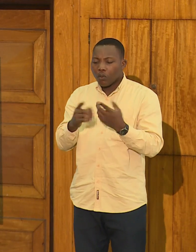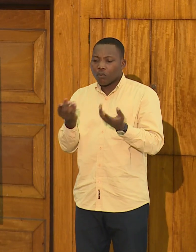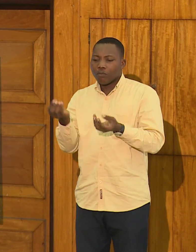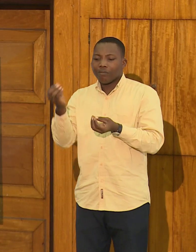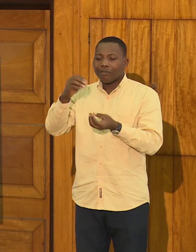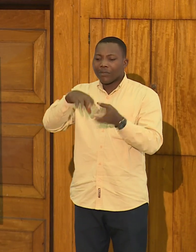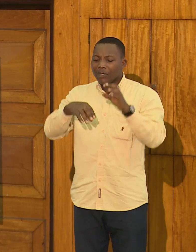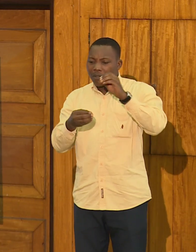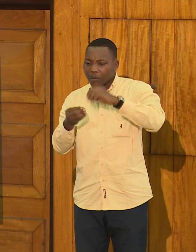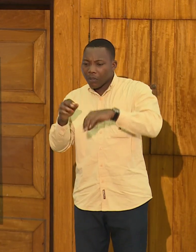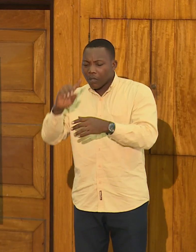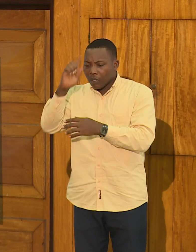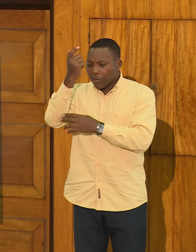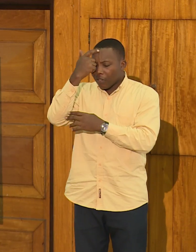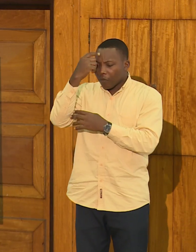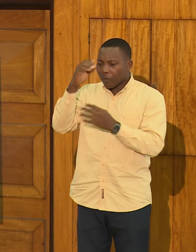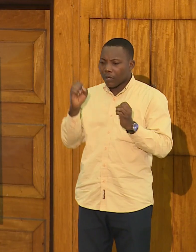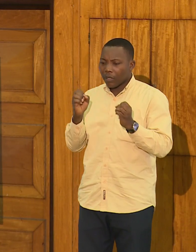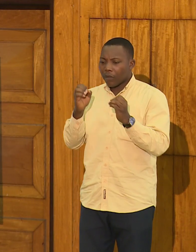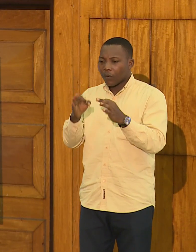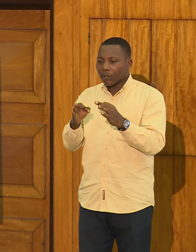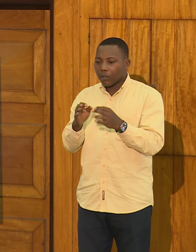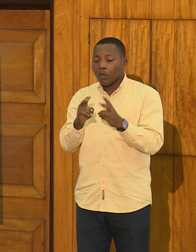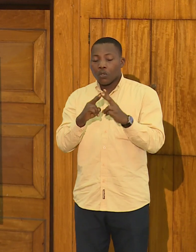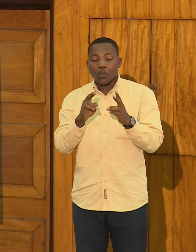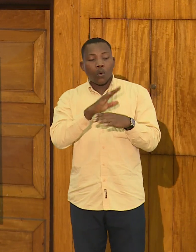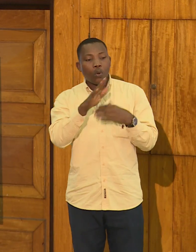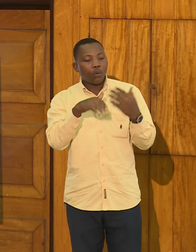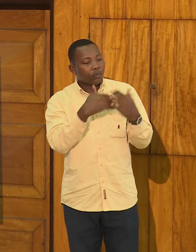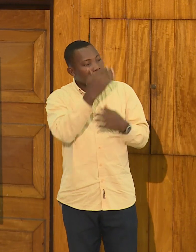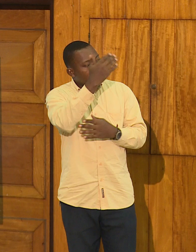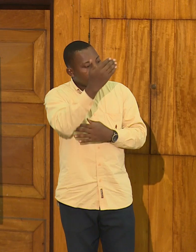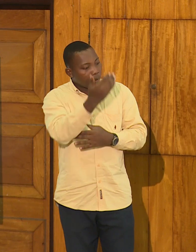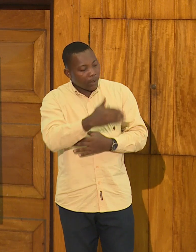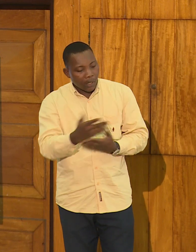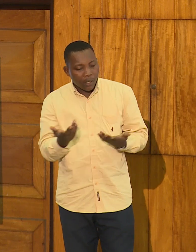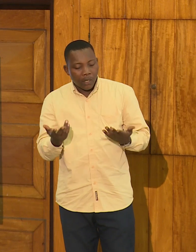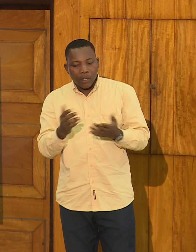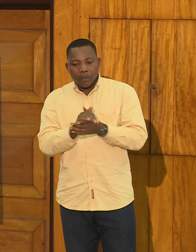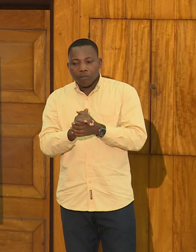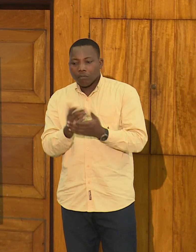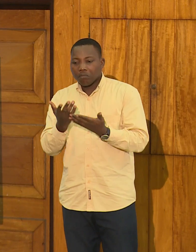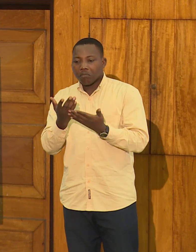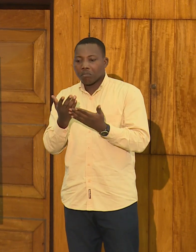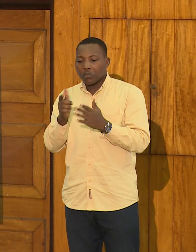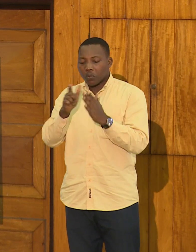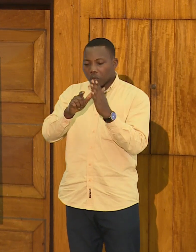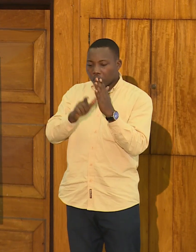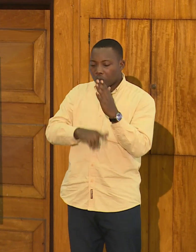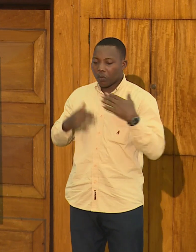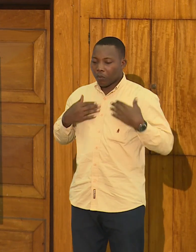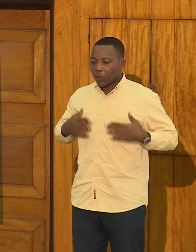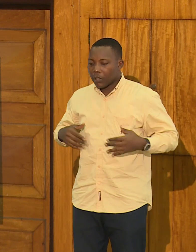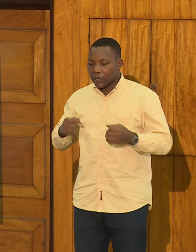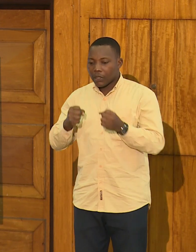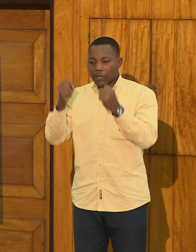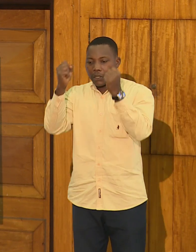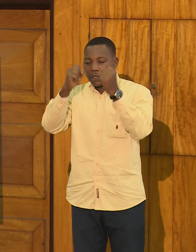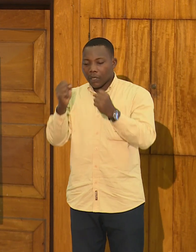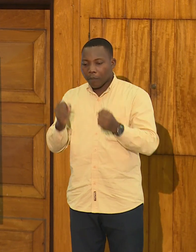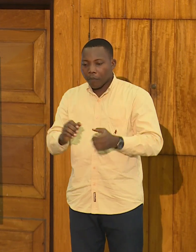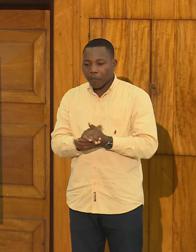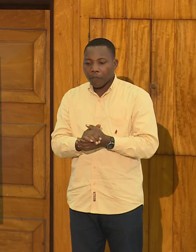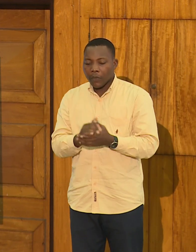government efforts. So this holistic approach, which utilized the body system, aimed to address the various factors influencing